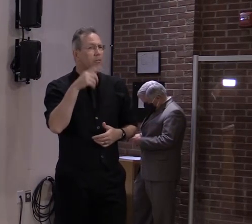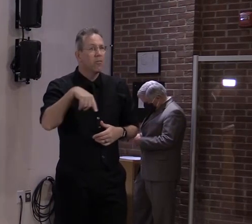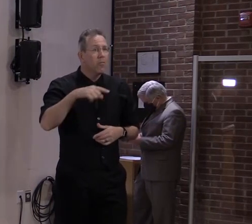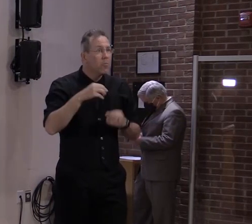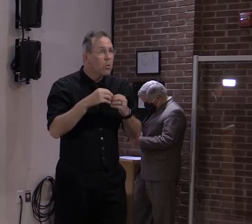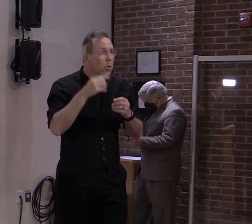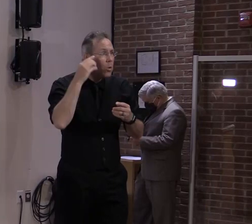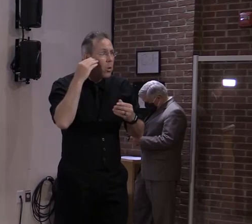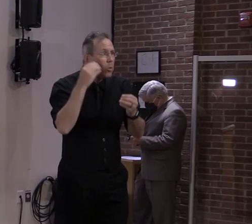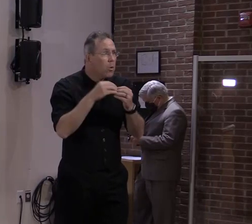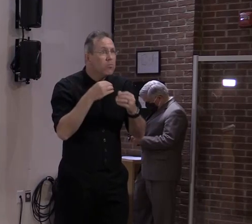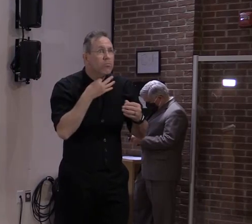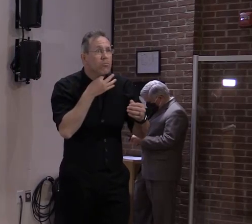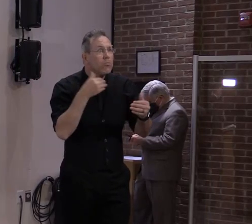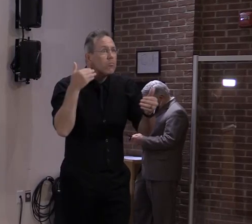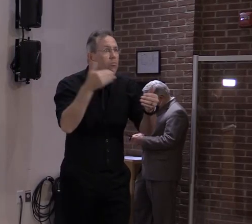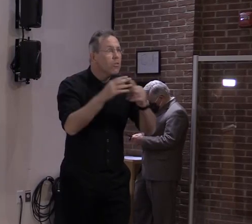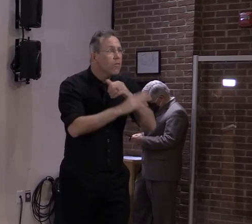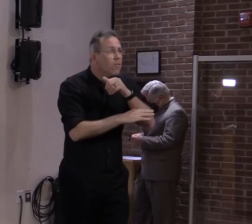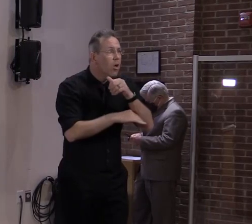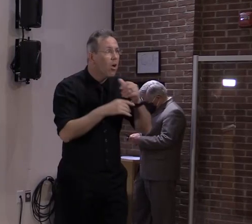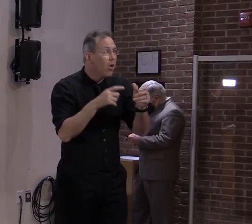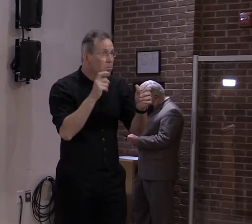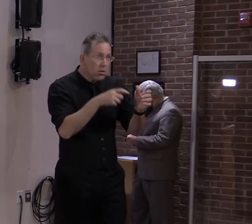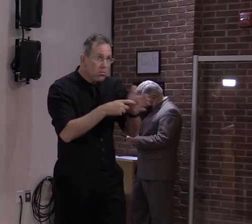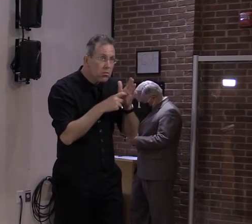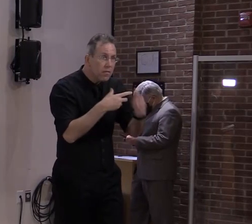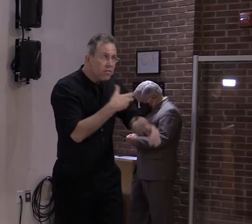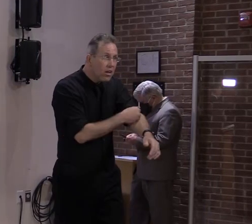and who's at risk if they're not vaccinated in the workplace.